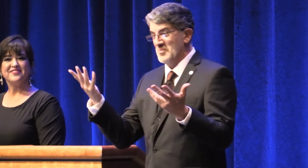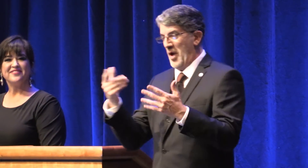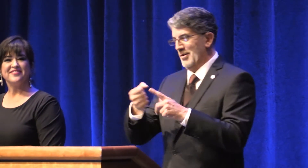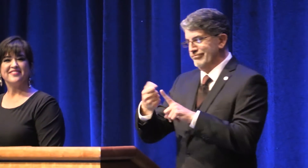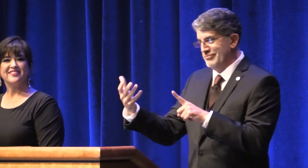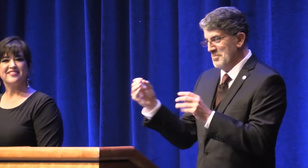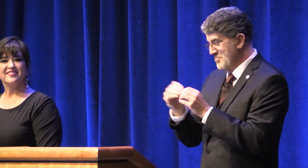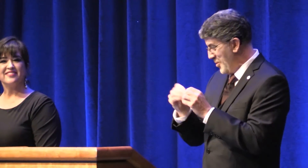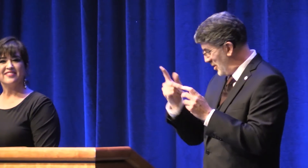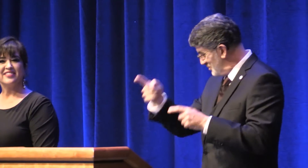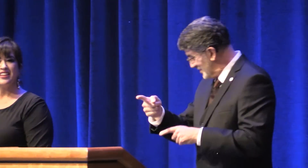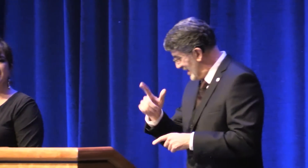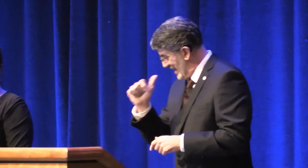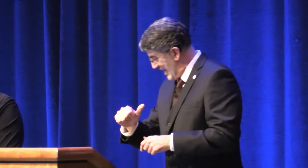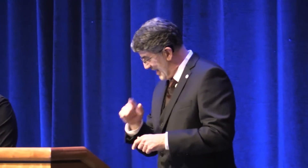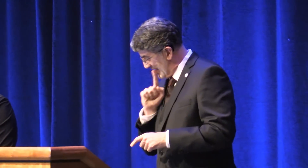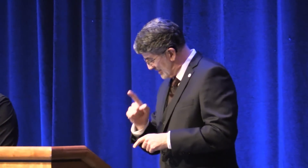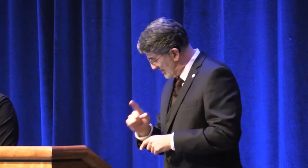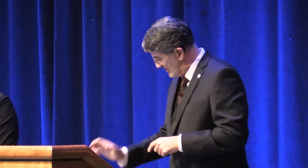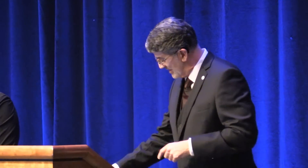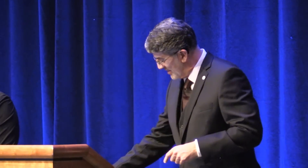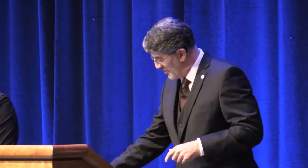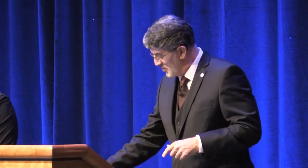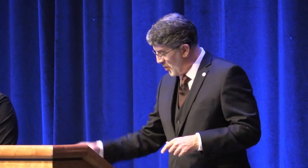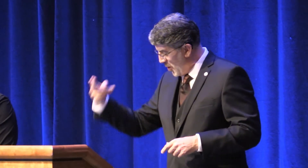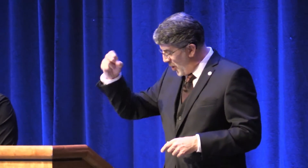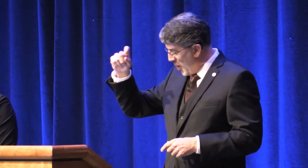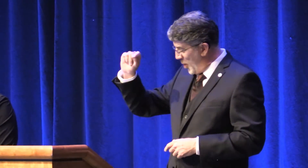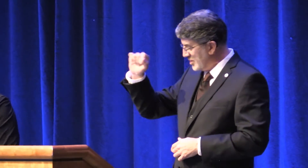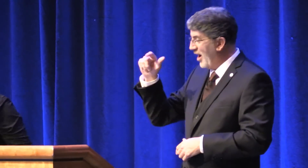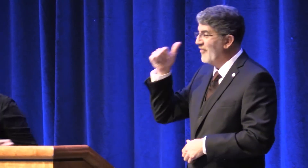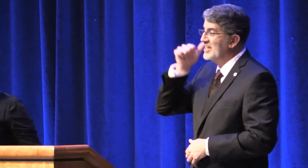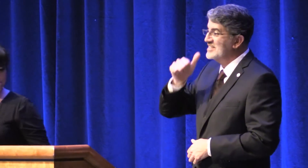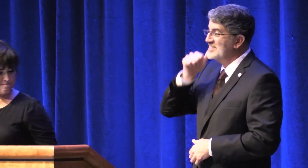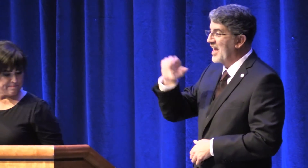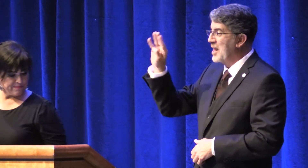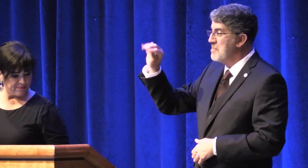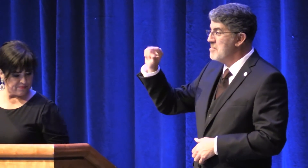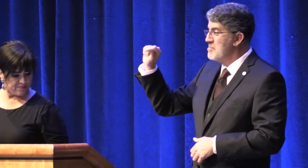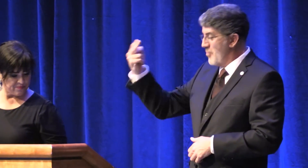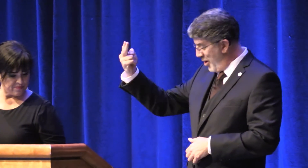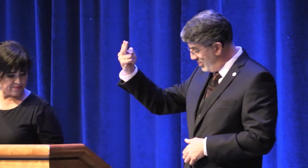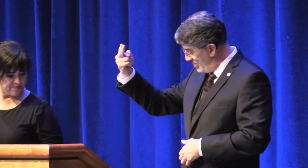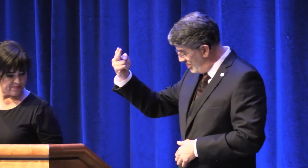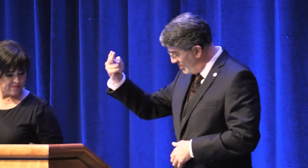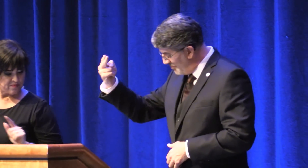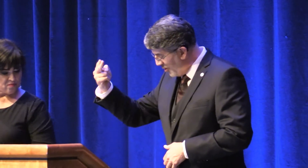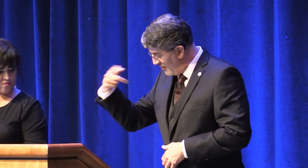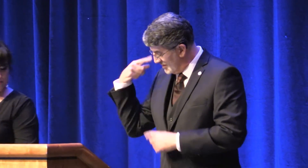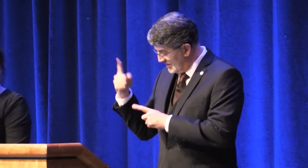Abenchuchan. I'll elaborate further on some of his daily moth